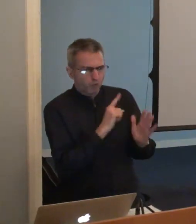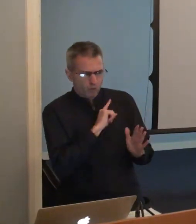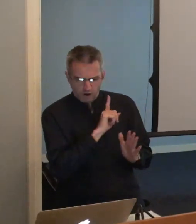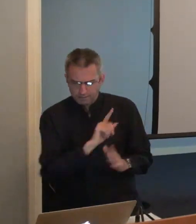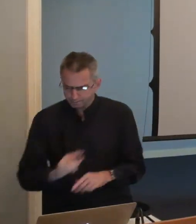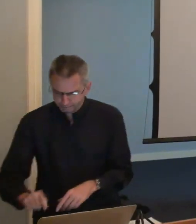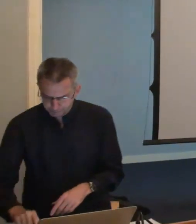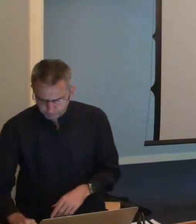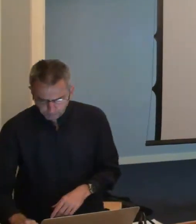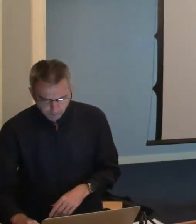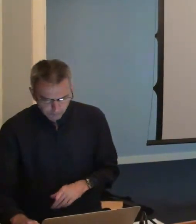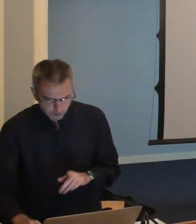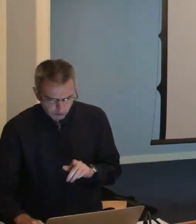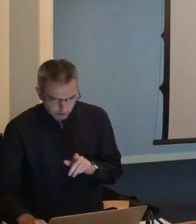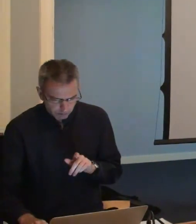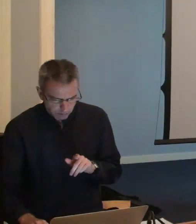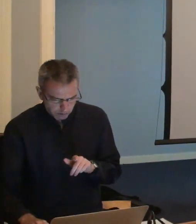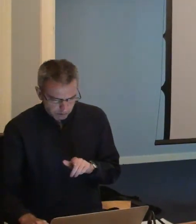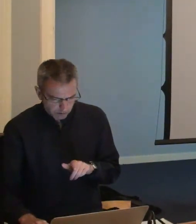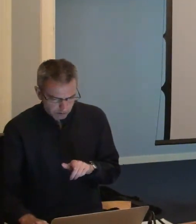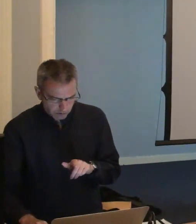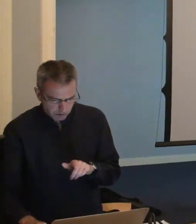I think I'll cover the last part as quickly as I can. It is important.